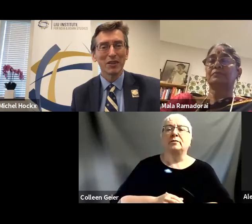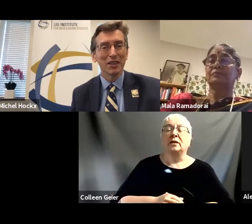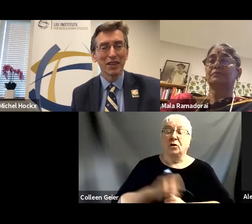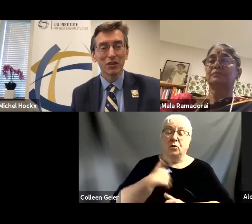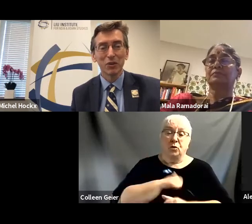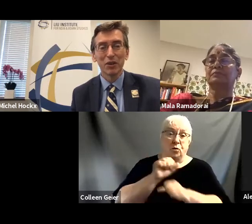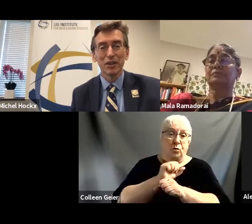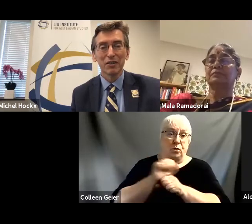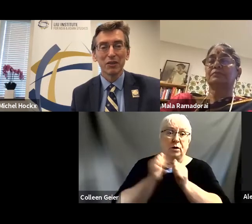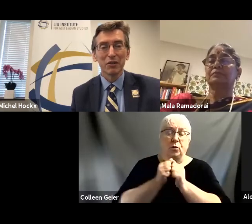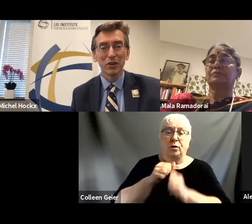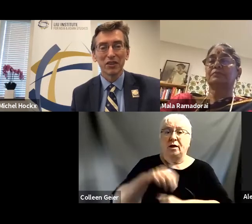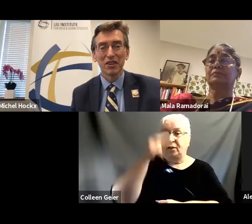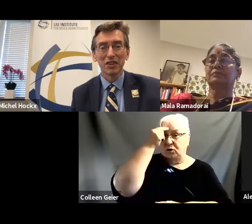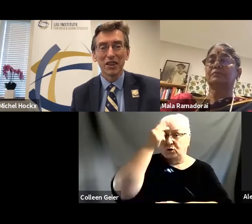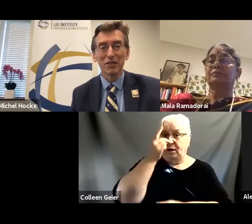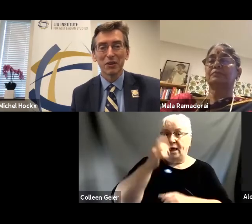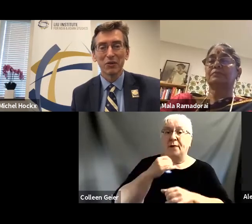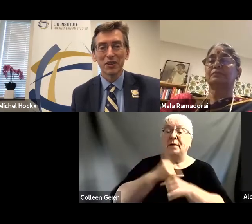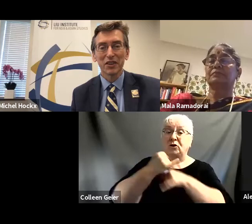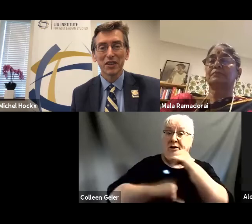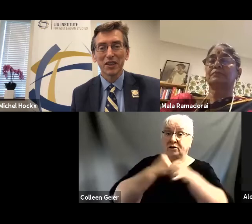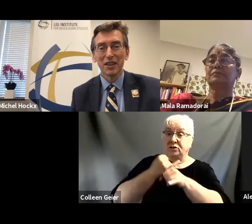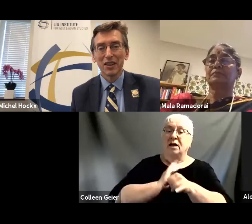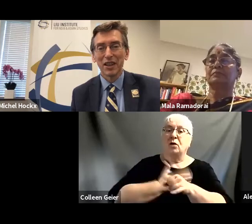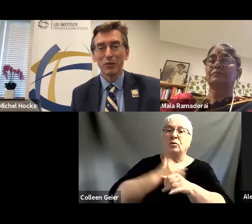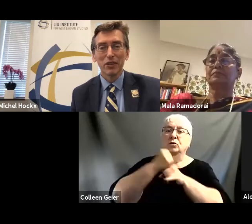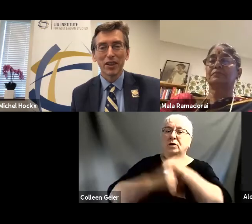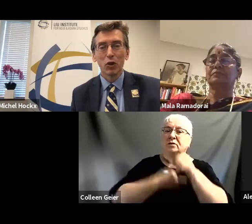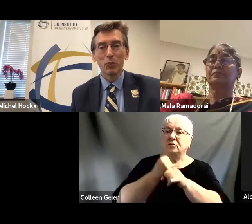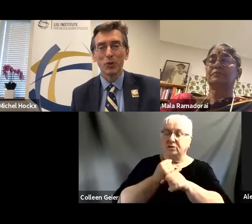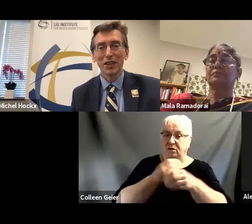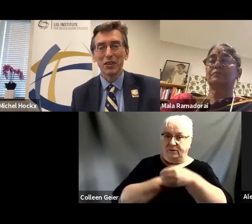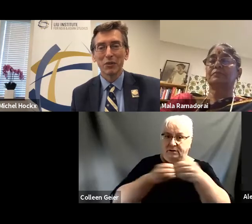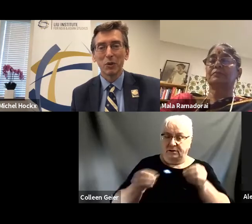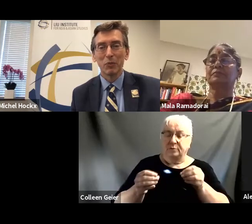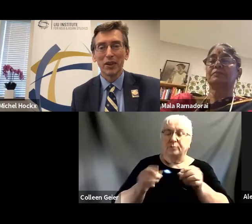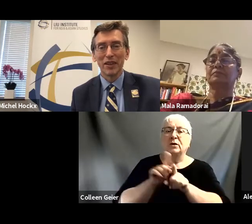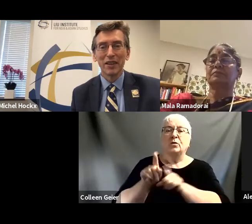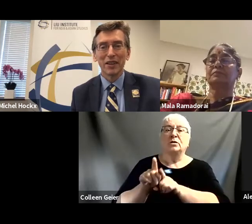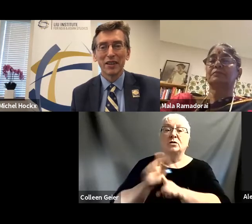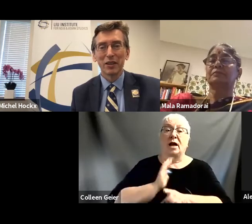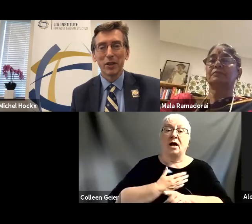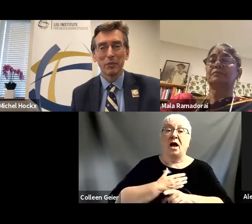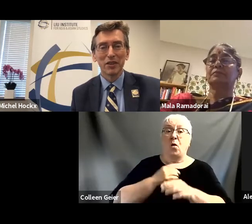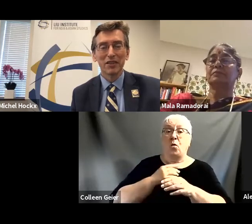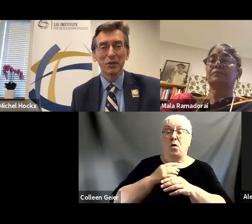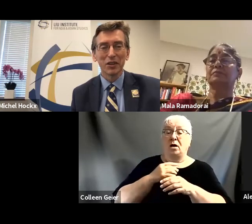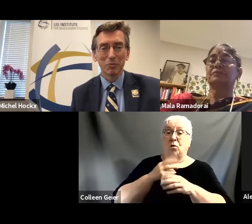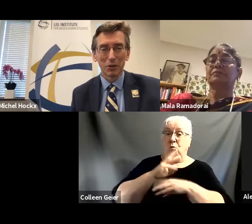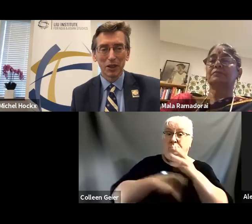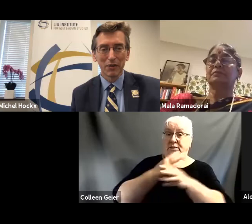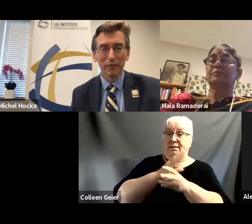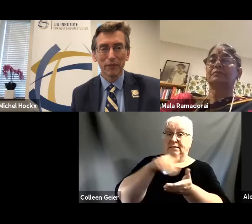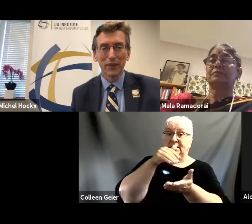Dame International, the university's international office, and with our global center in Mumbai, led by Mr.